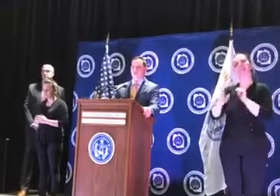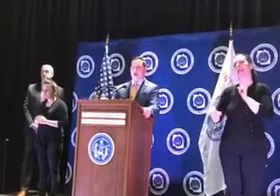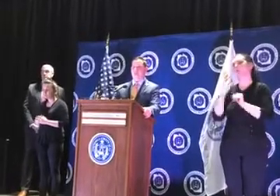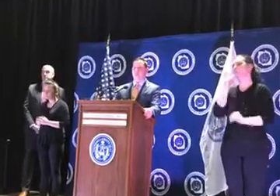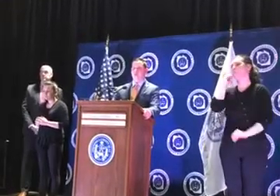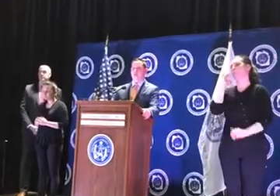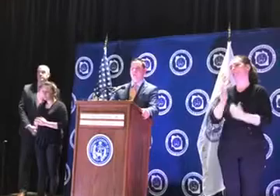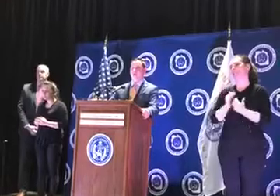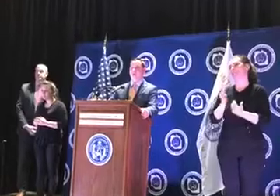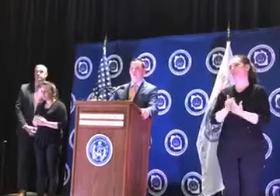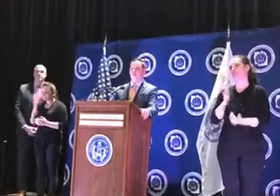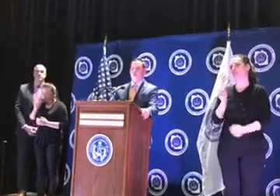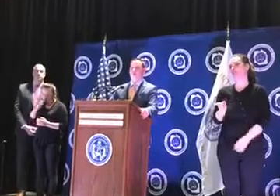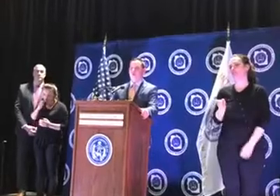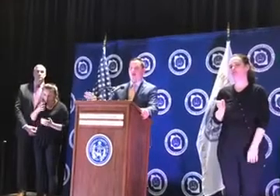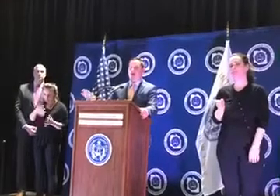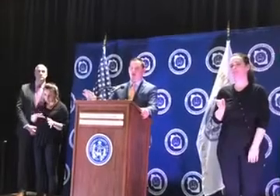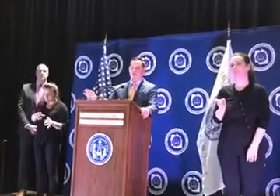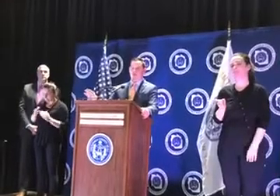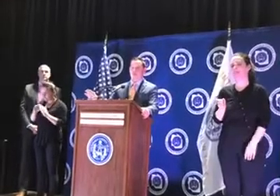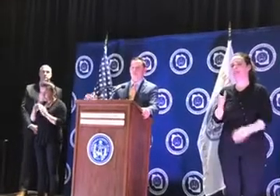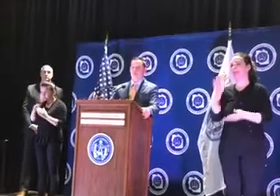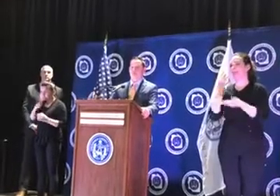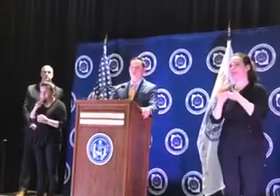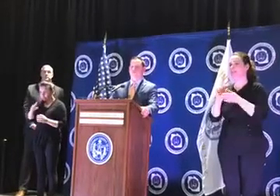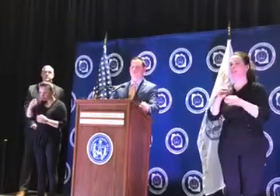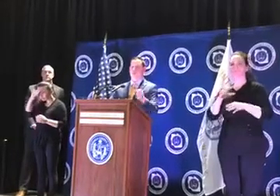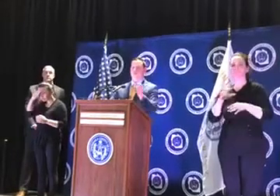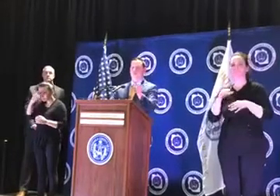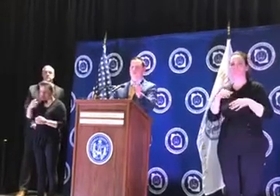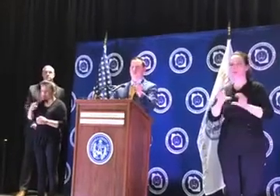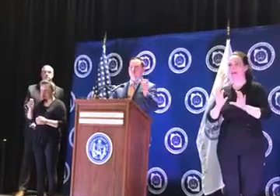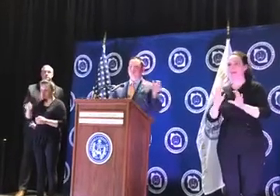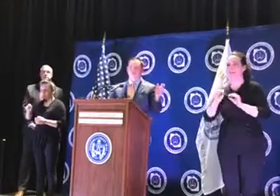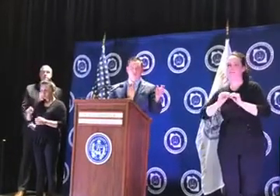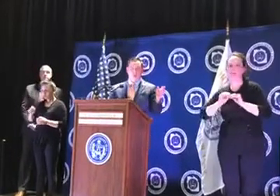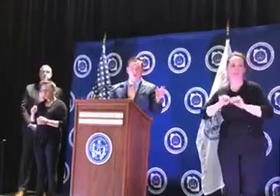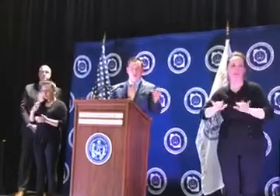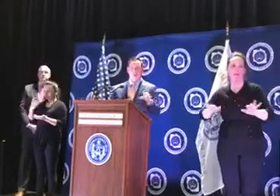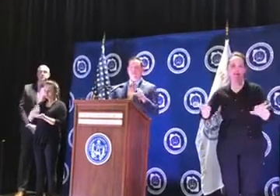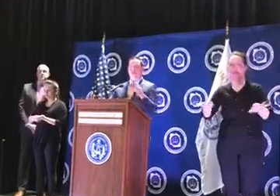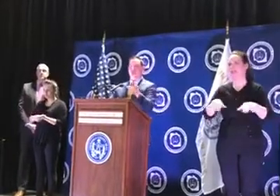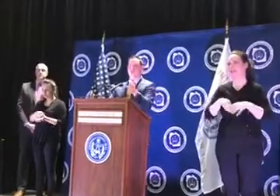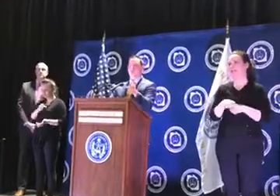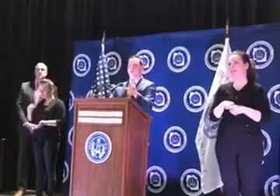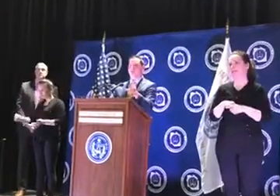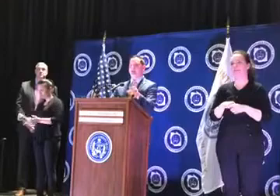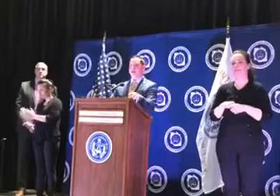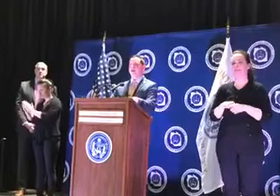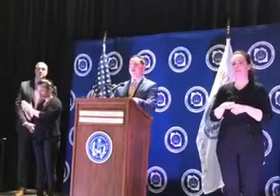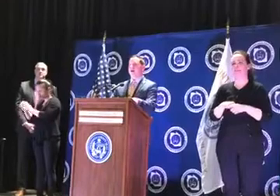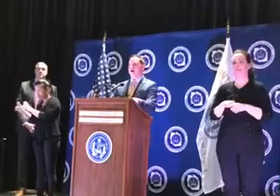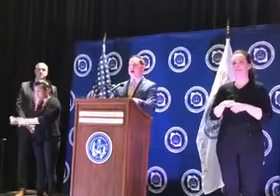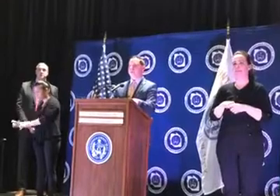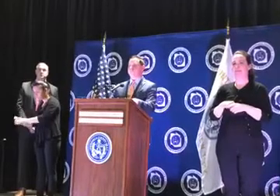you could have this, stay home. It's the law. So from the standpoint of a community spread, that's why we did